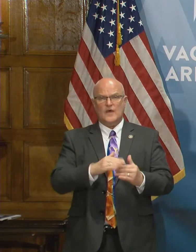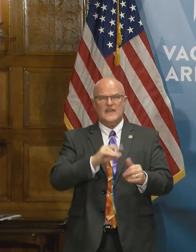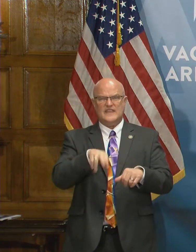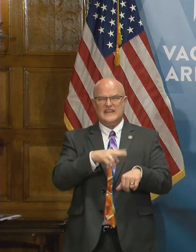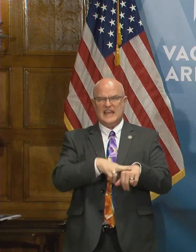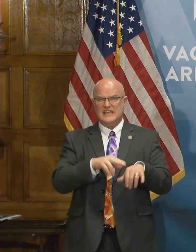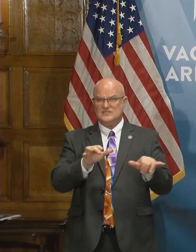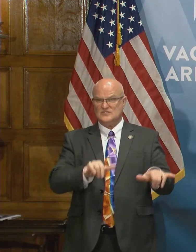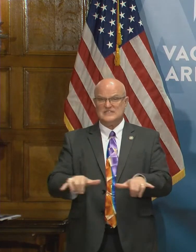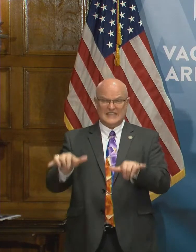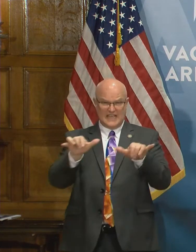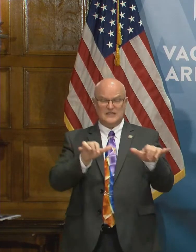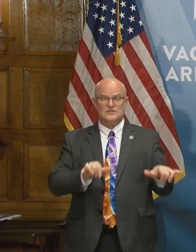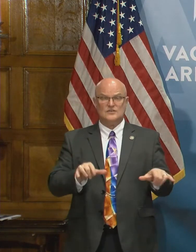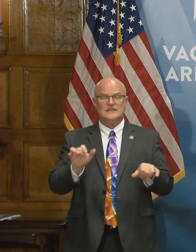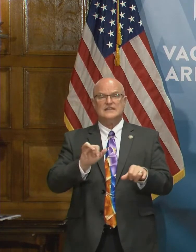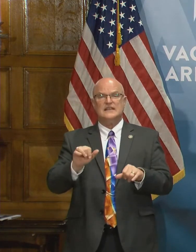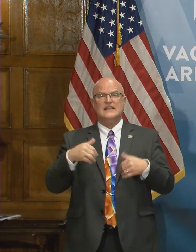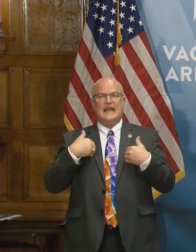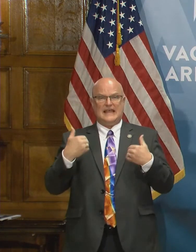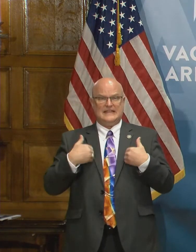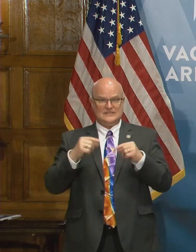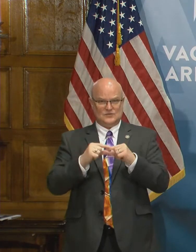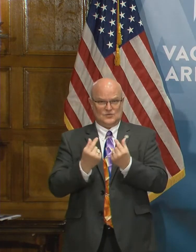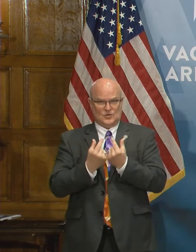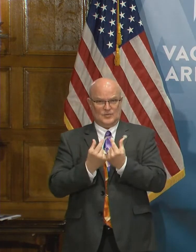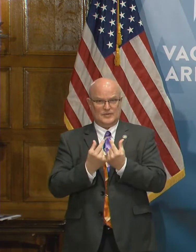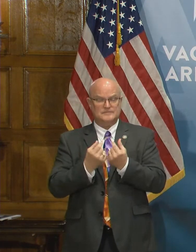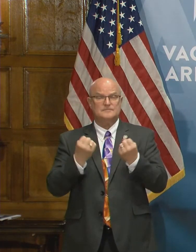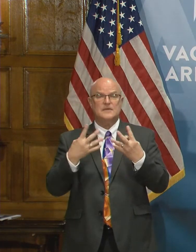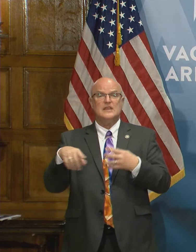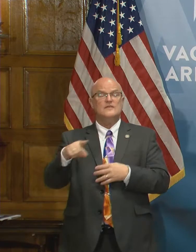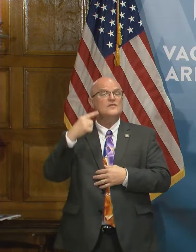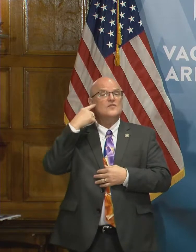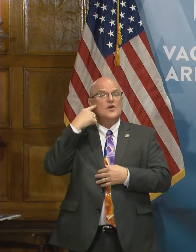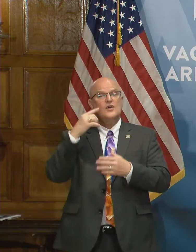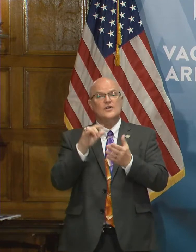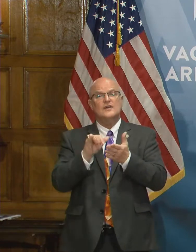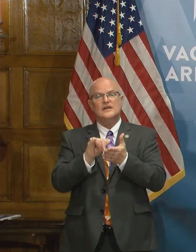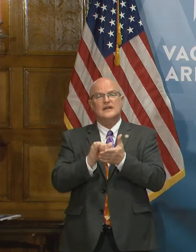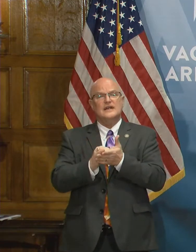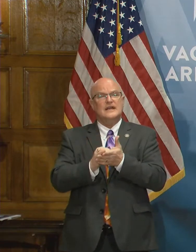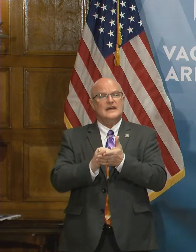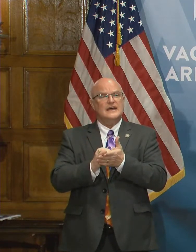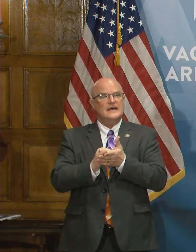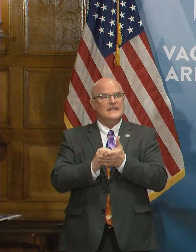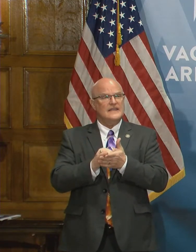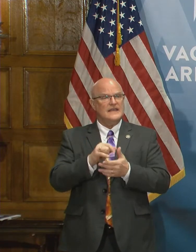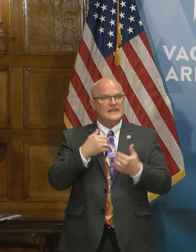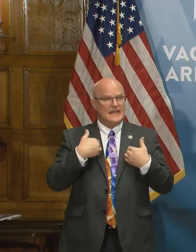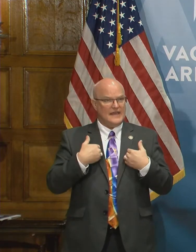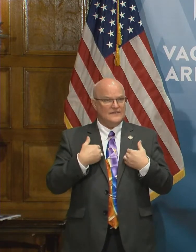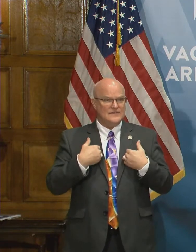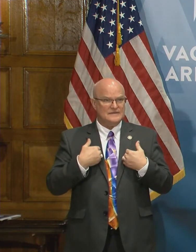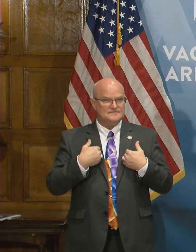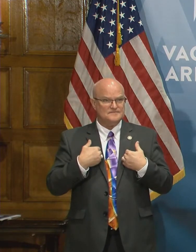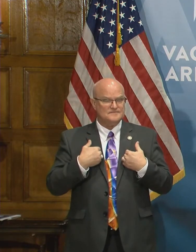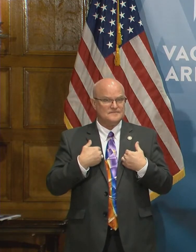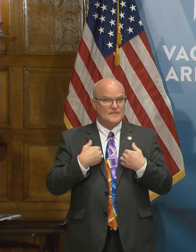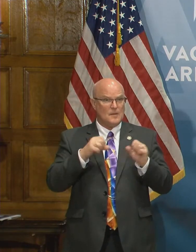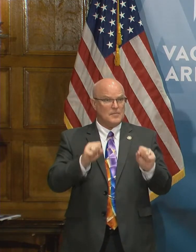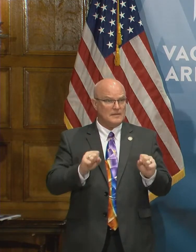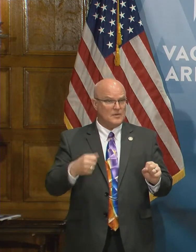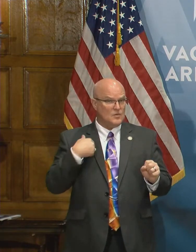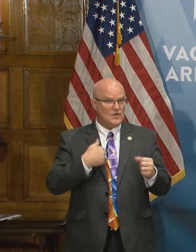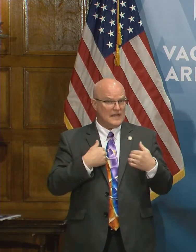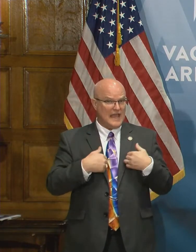national standard, as are the adolescent group. Many of you have heard that that there is a possibility